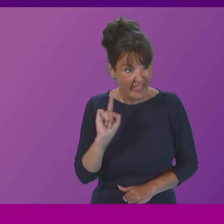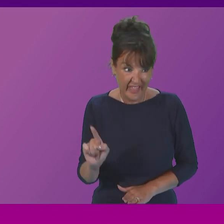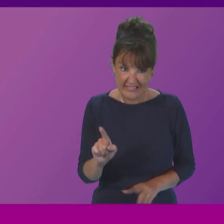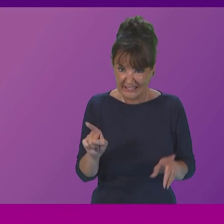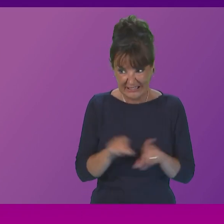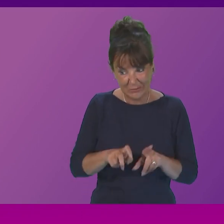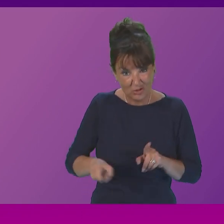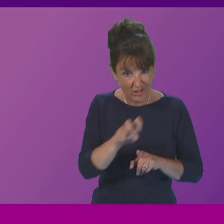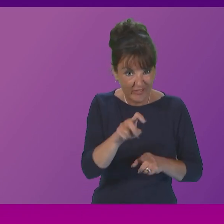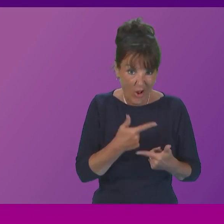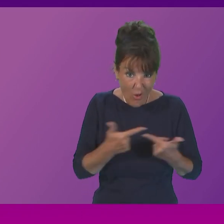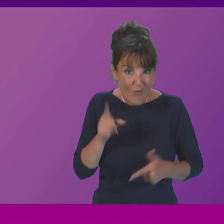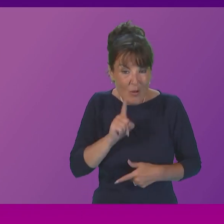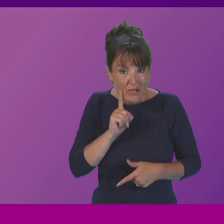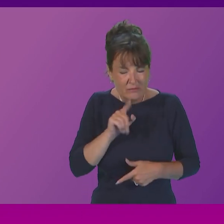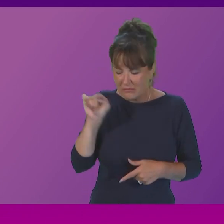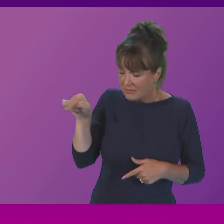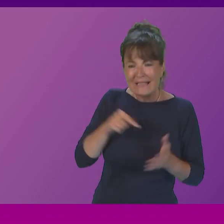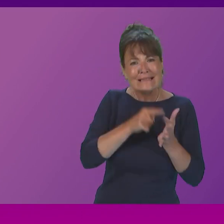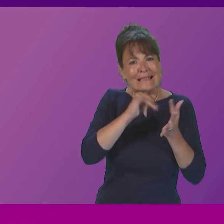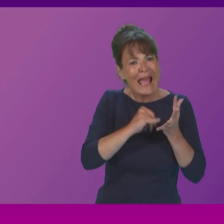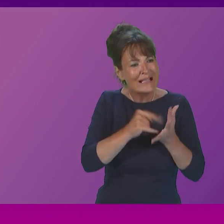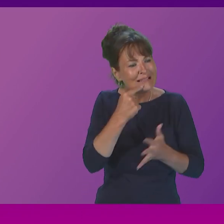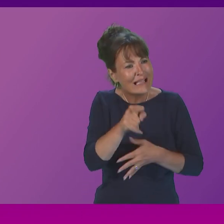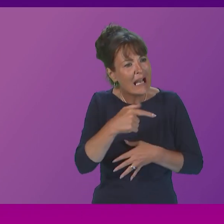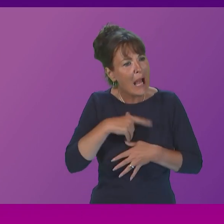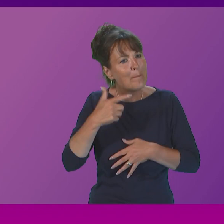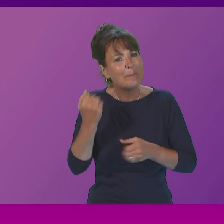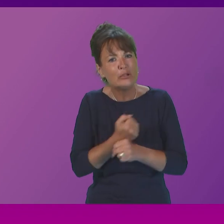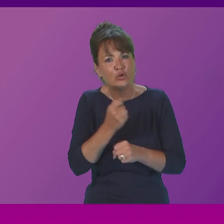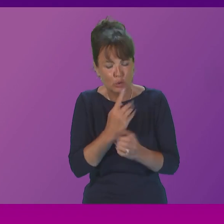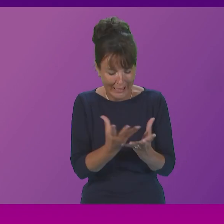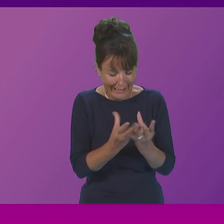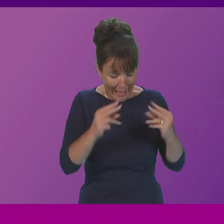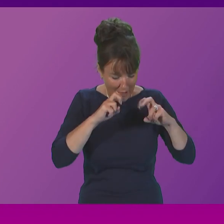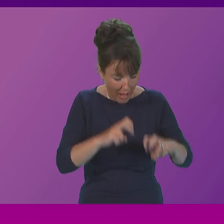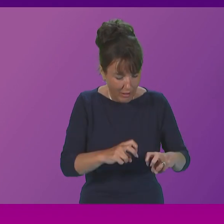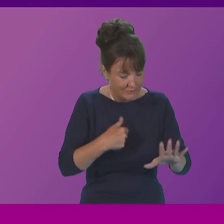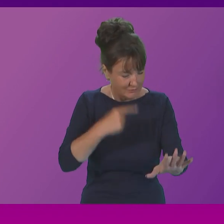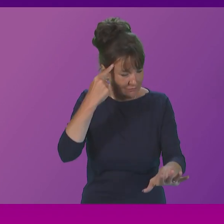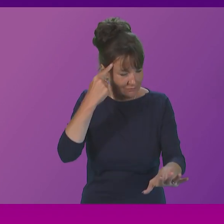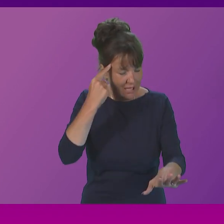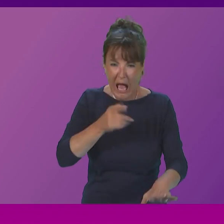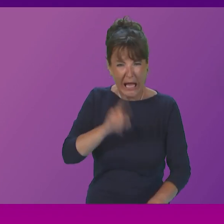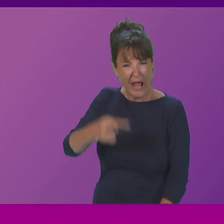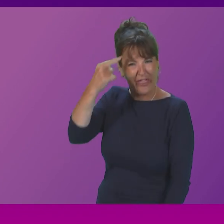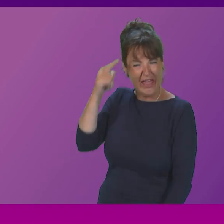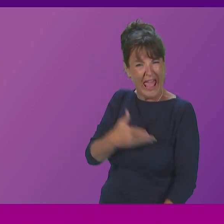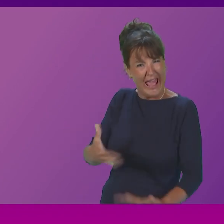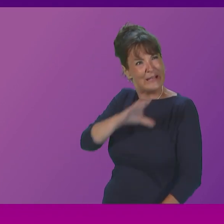because I was interested in, Tess, your point about a gap analysis. I can't imagine a single man in politics who's ever considered that they might have a gap in their